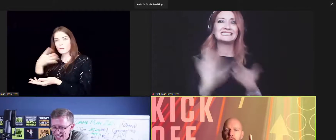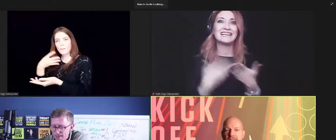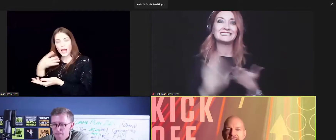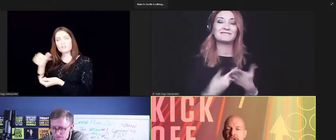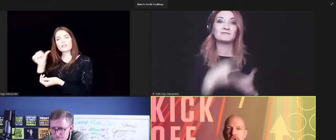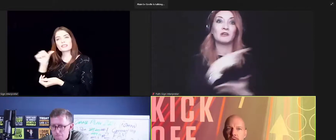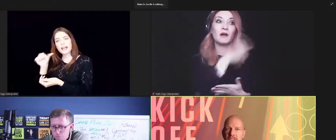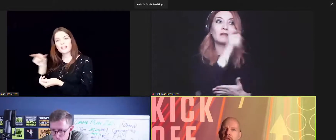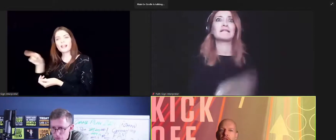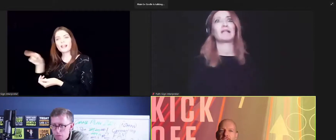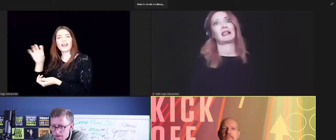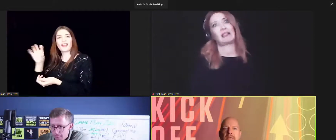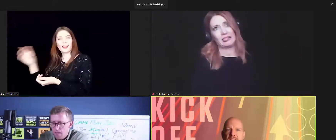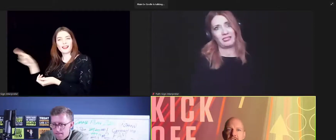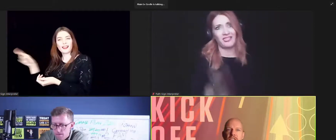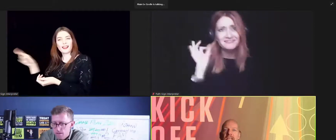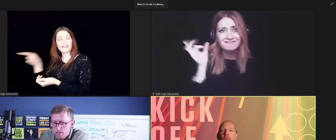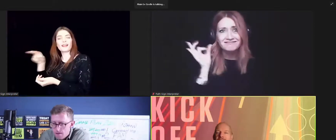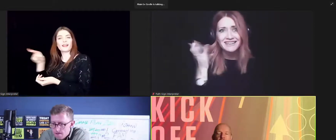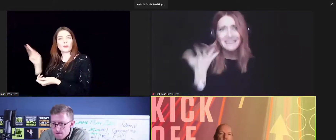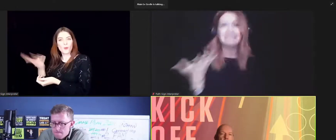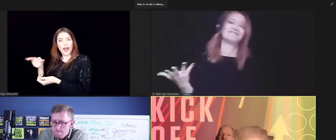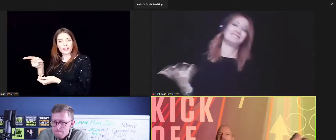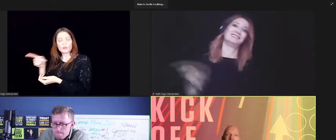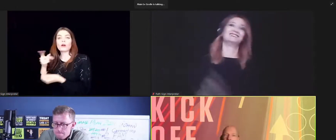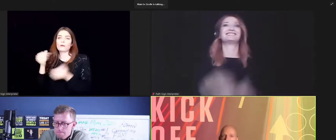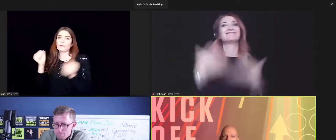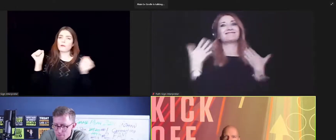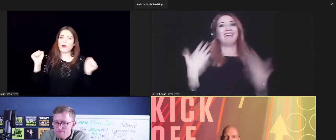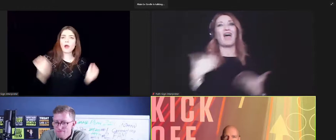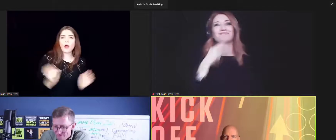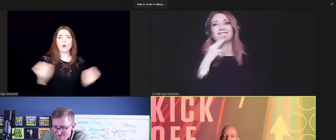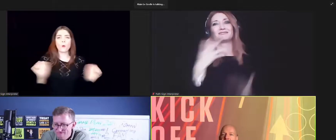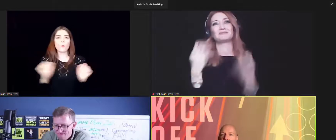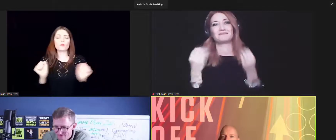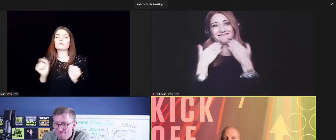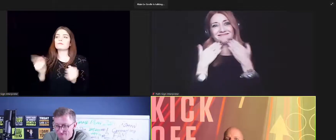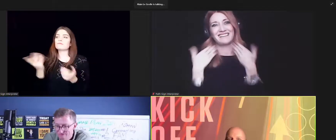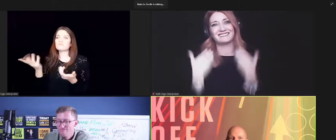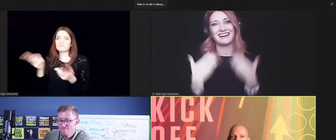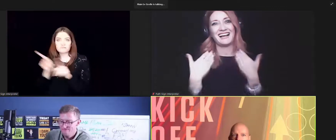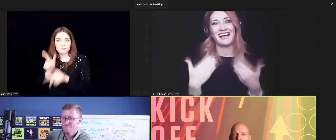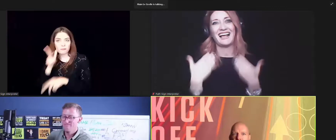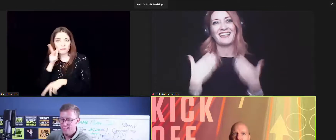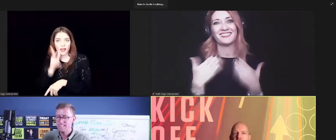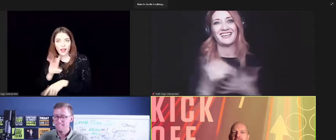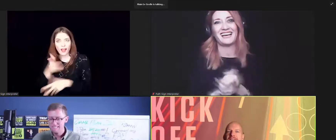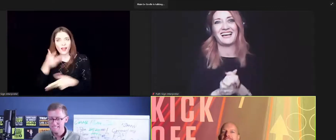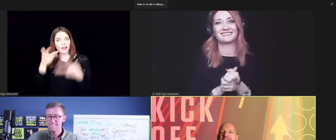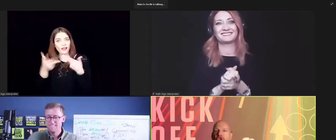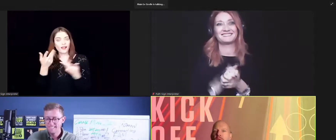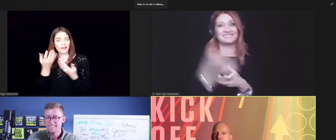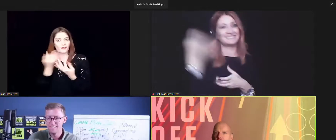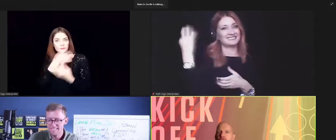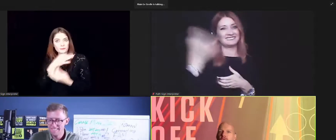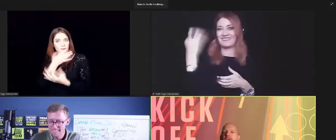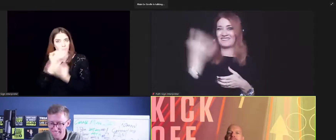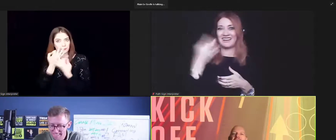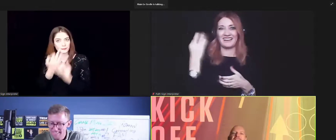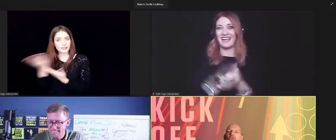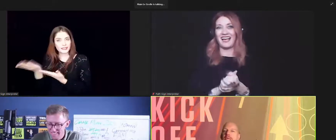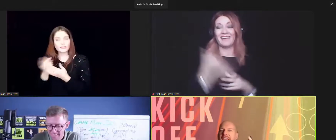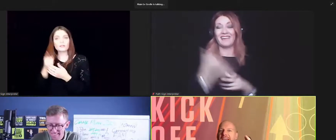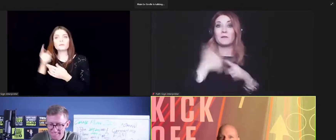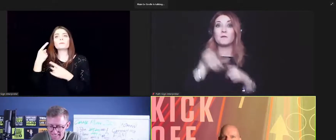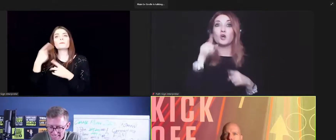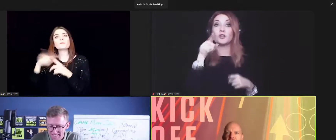But what they show, it's not only the message, they went completely out of the comfort zone, completely out of the comfort zone. They are showing you that they